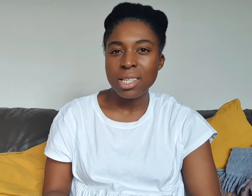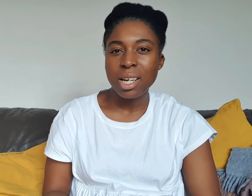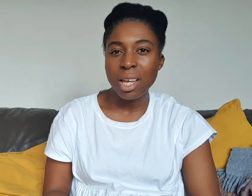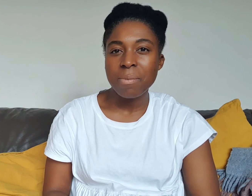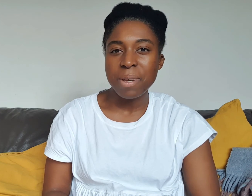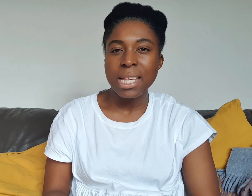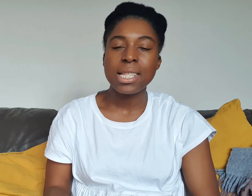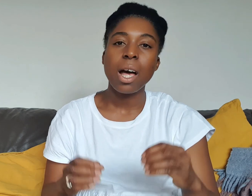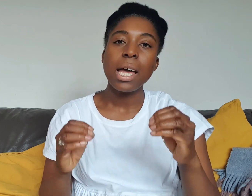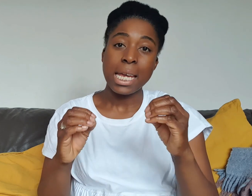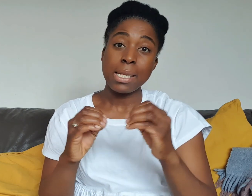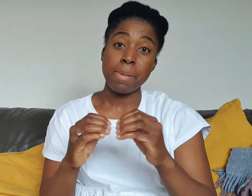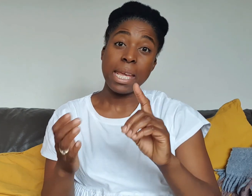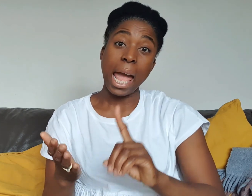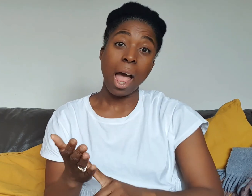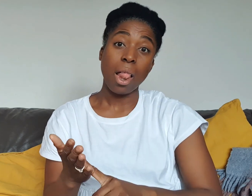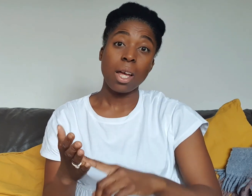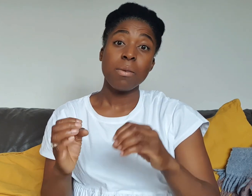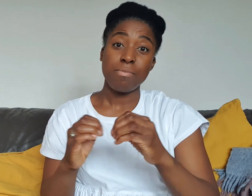learn BSL is BL, Bristol.